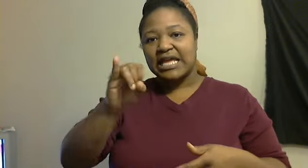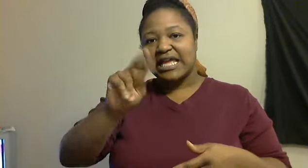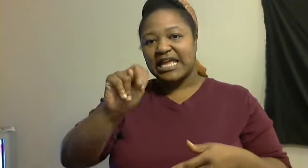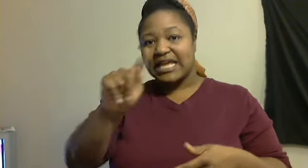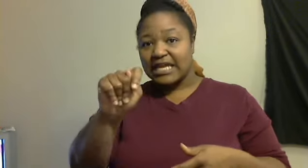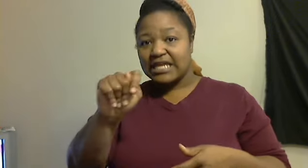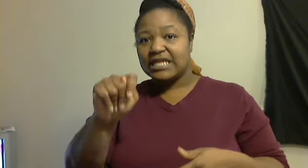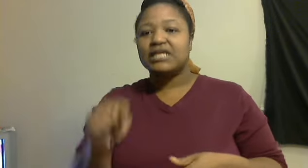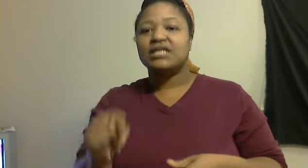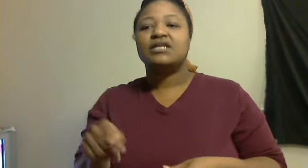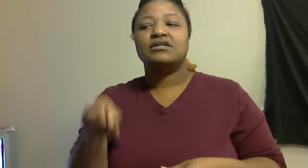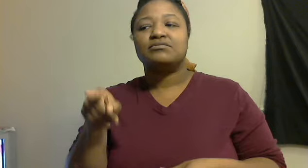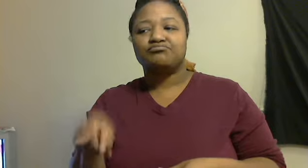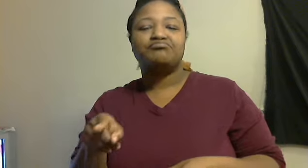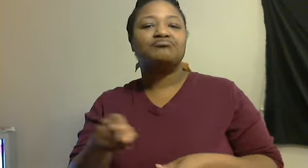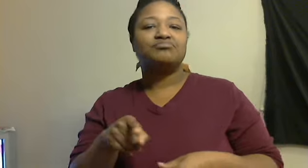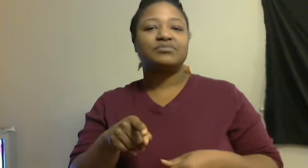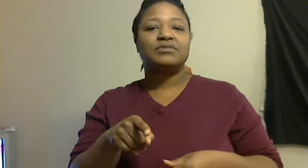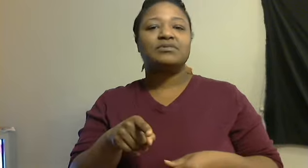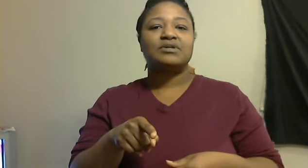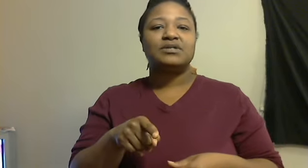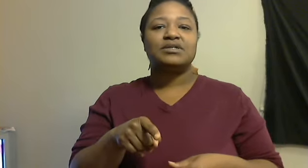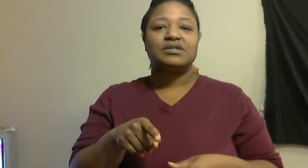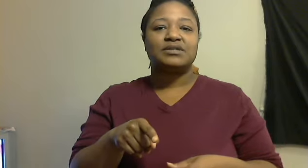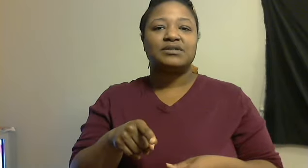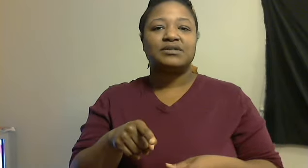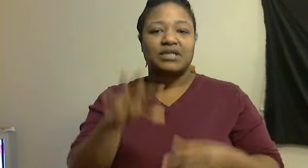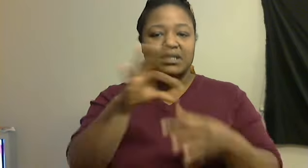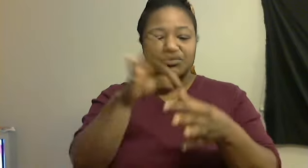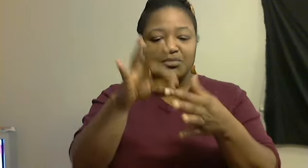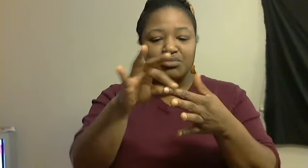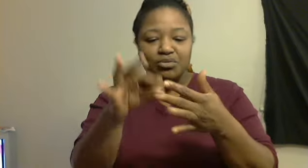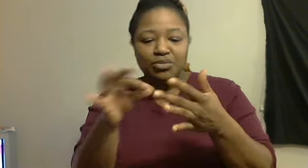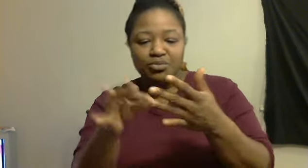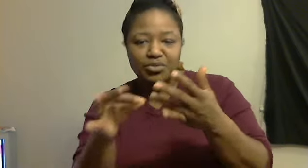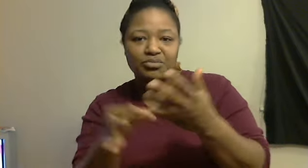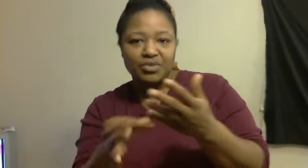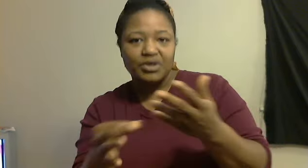problem right, you can draw the circles, or you can draw a number line like we did in this presentation.